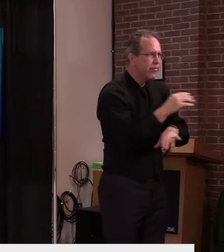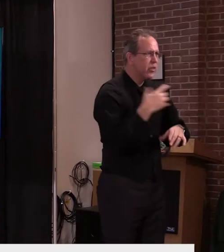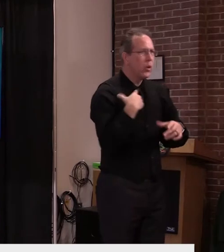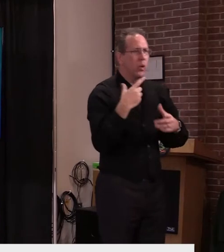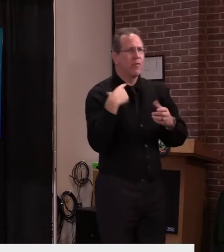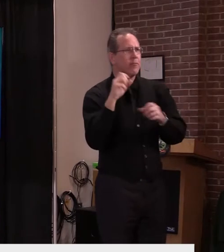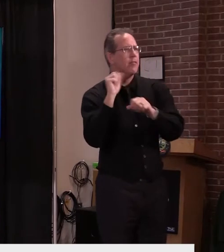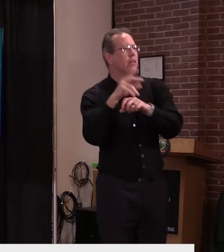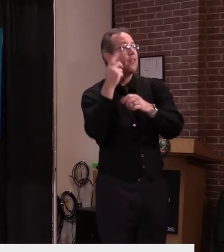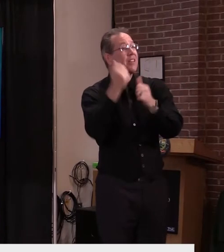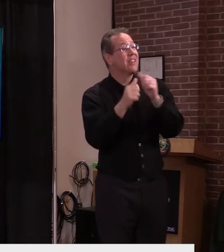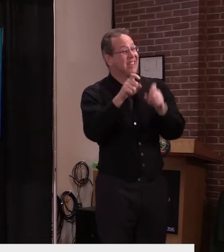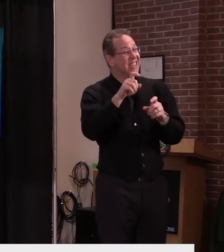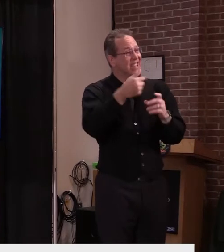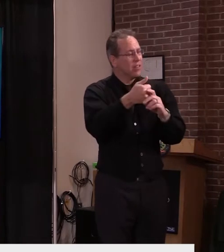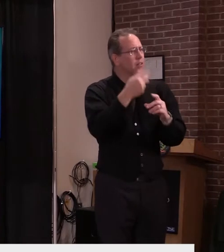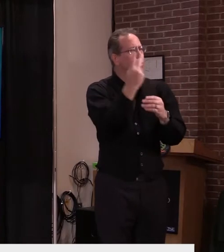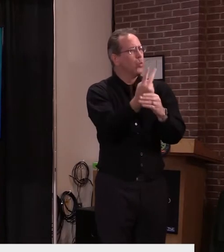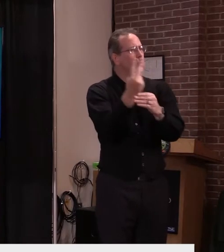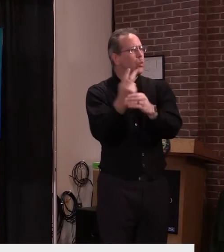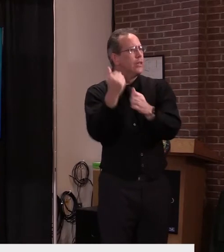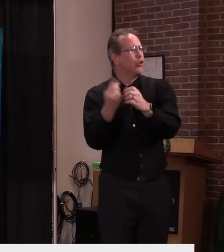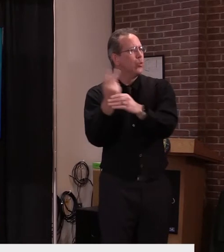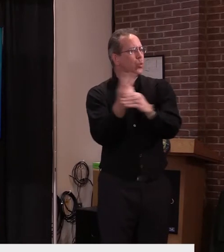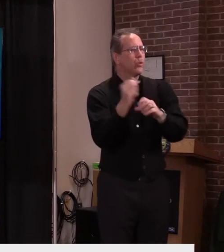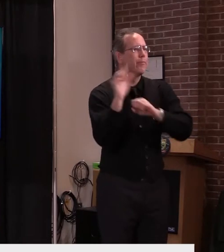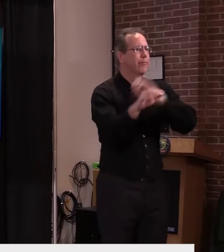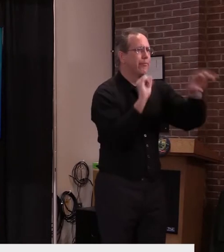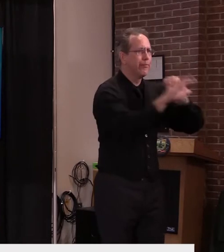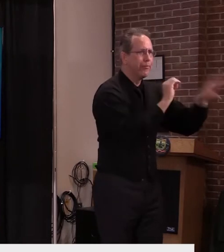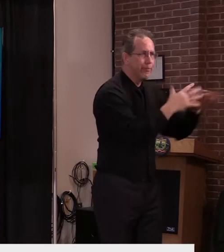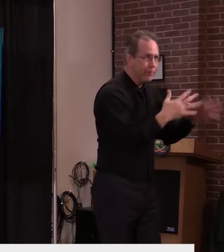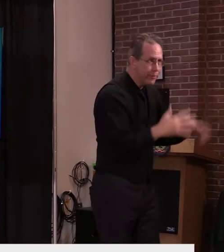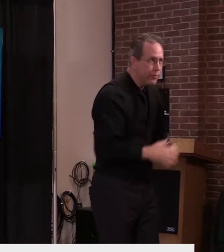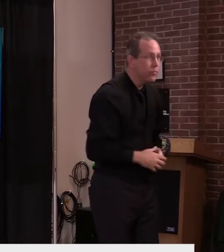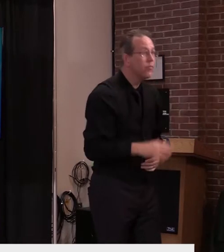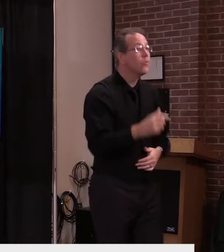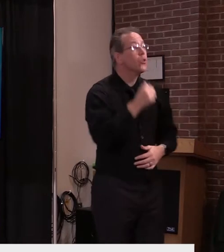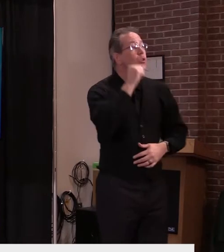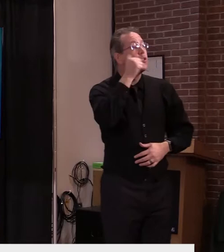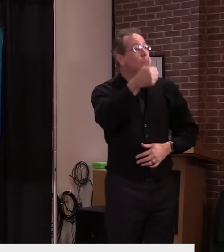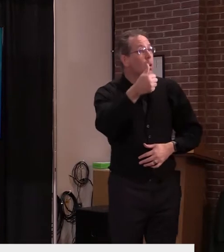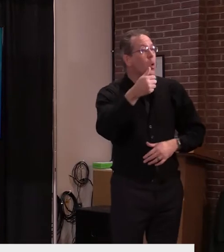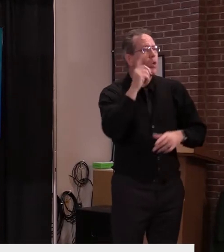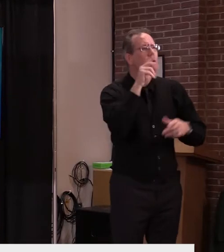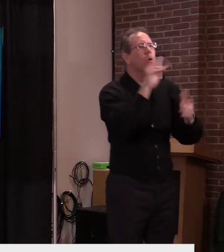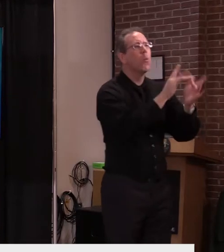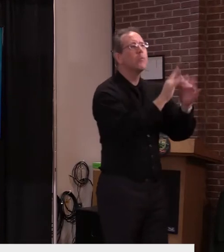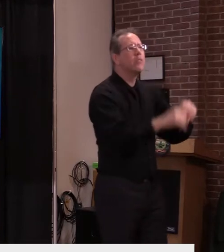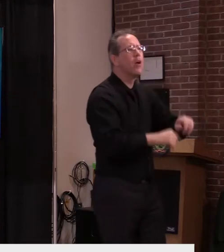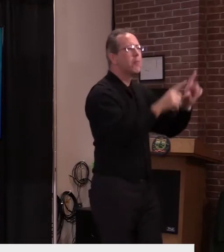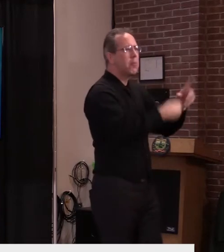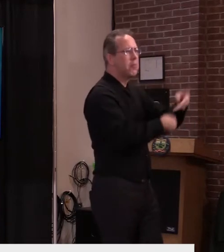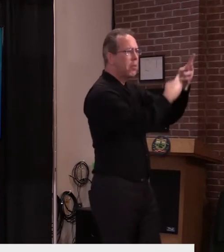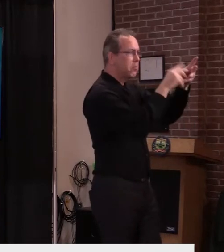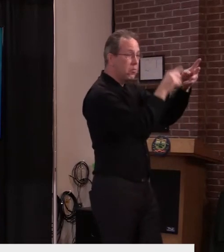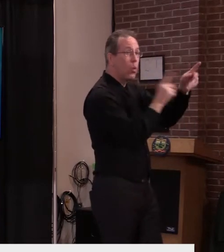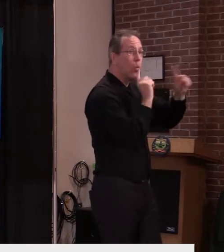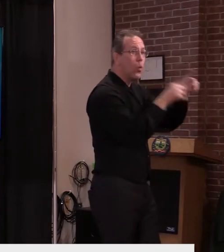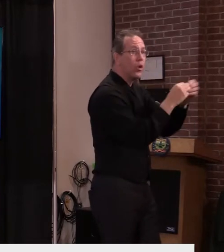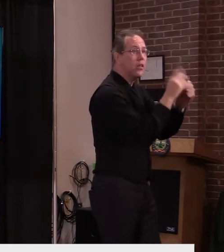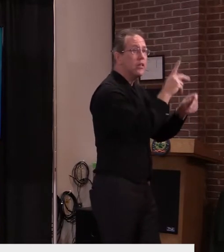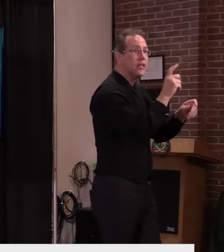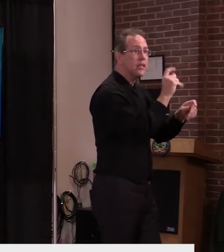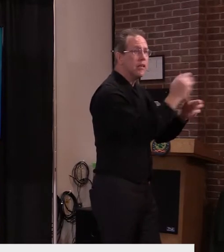can go online and place their order. Households will be able to request no more than 2